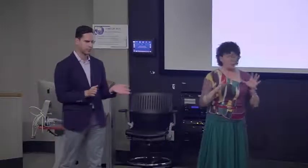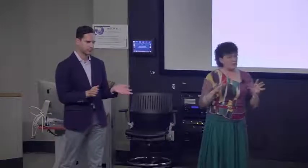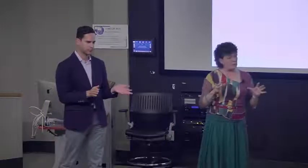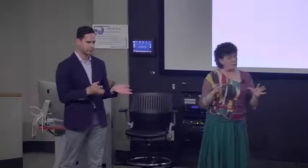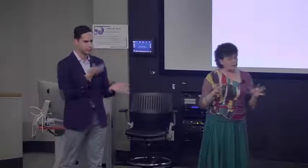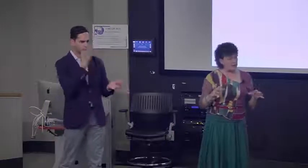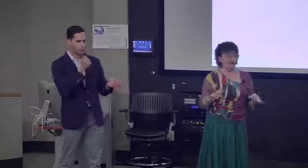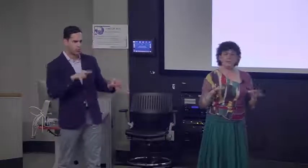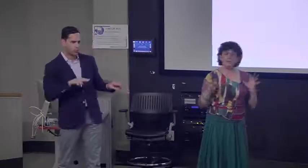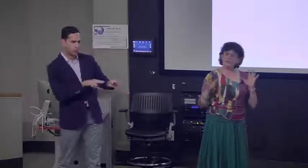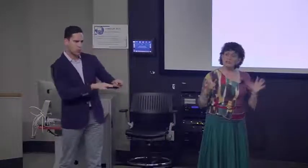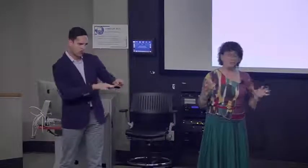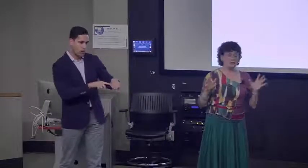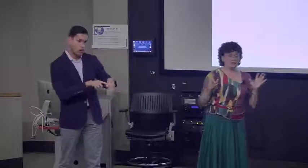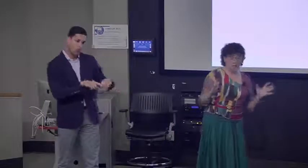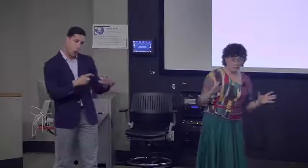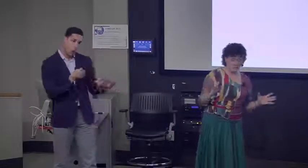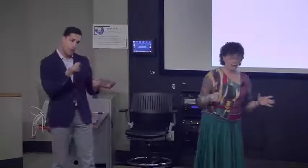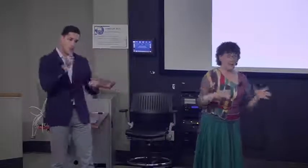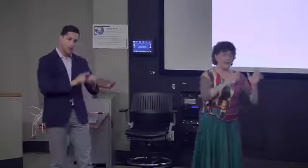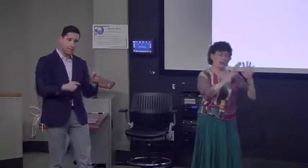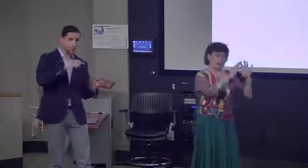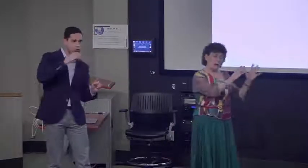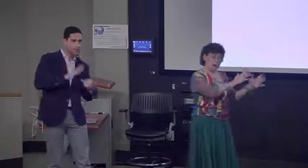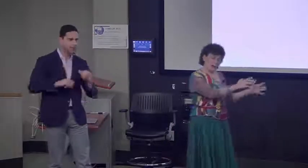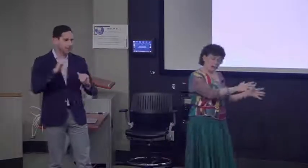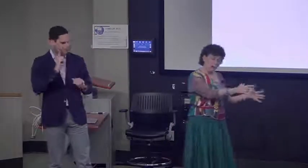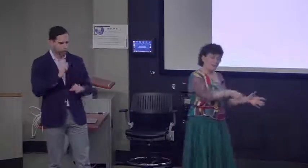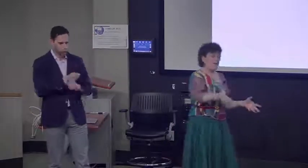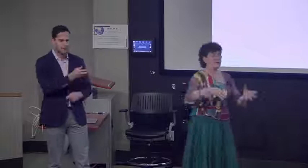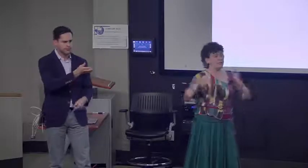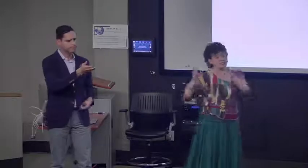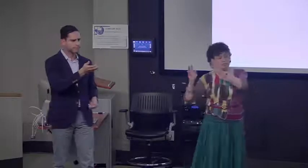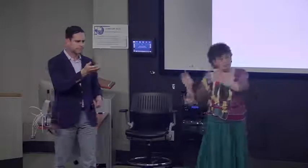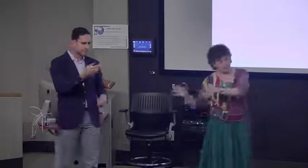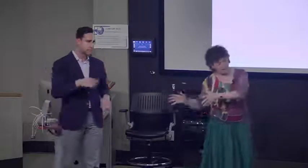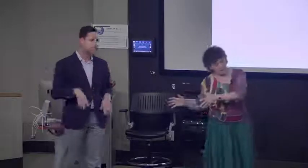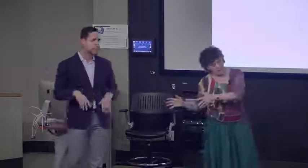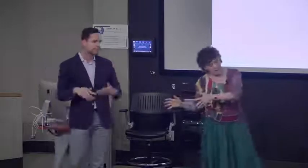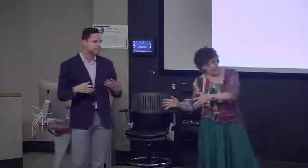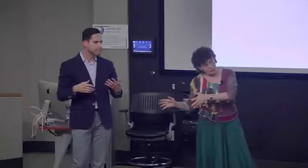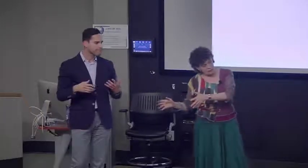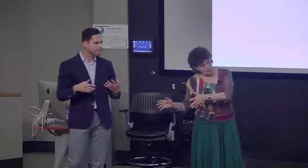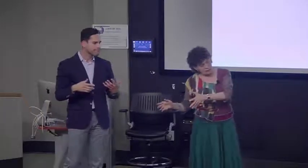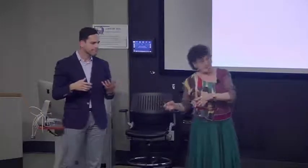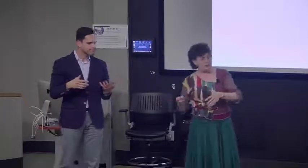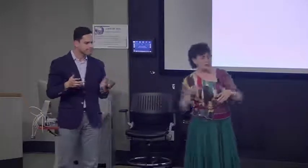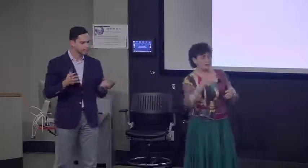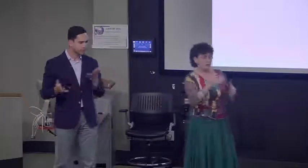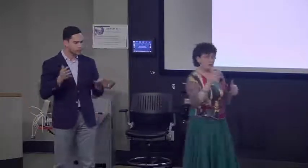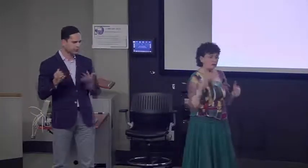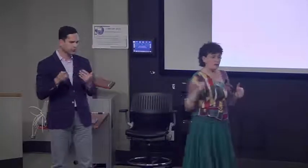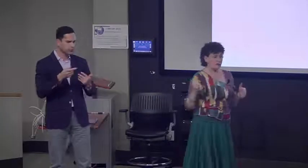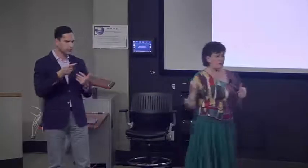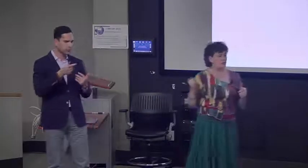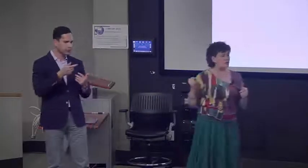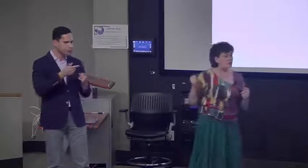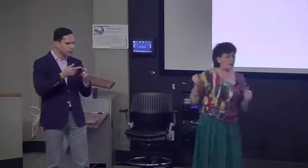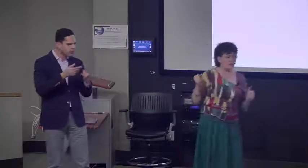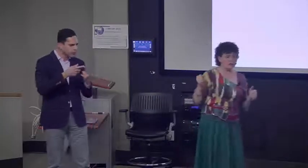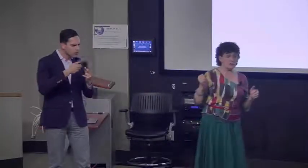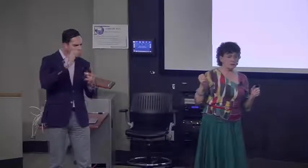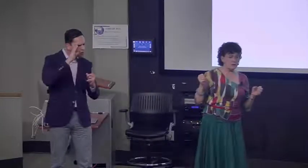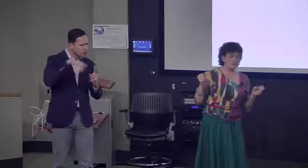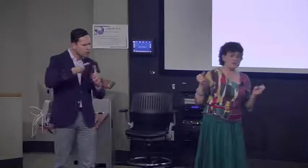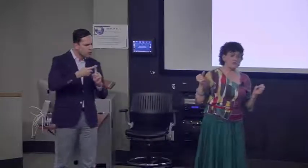I think you're right that it works a little differently with hearing children and with deaf children. Do you know about the work